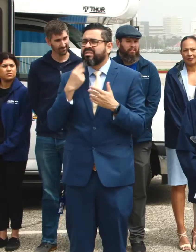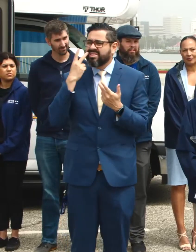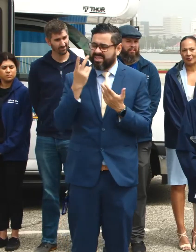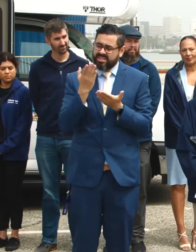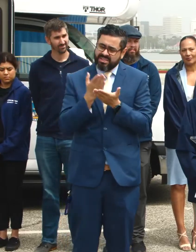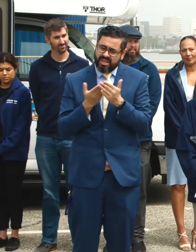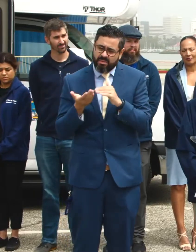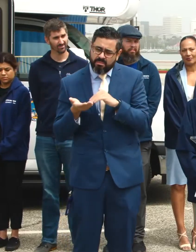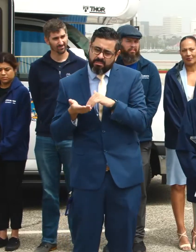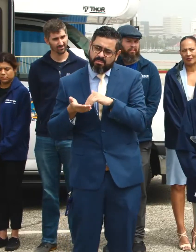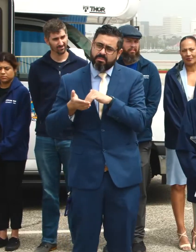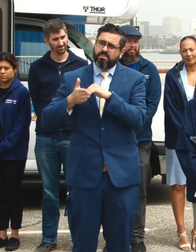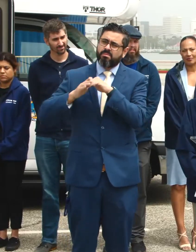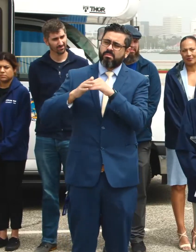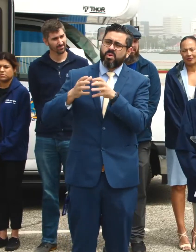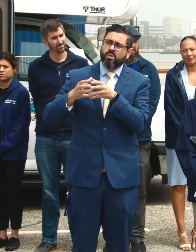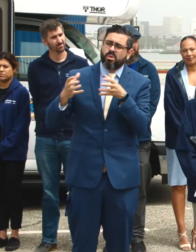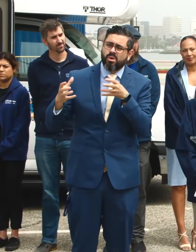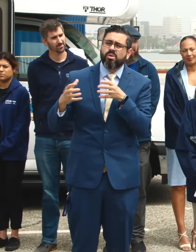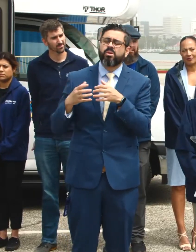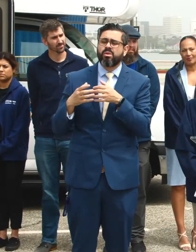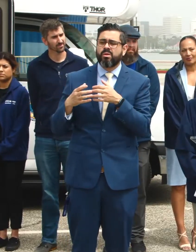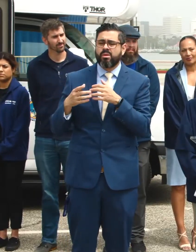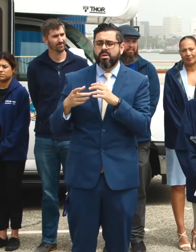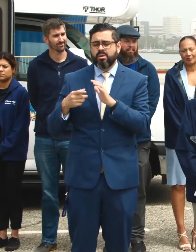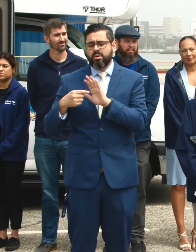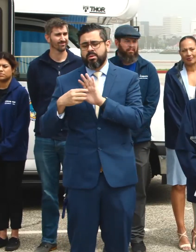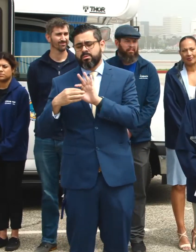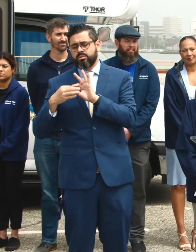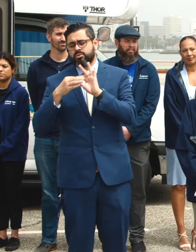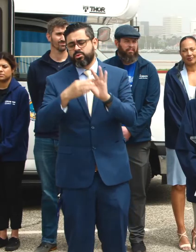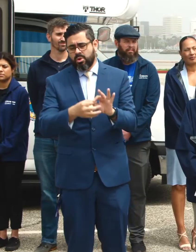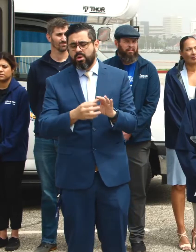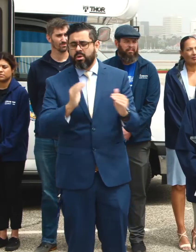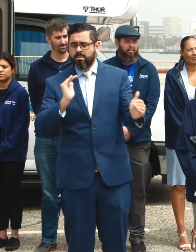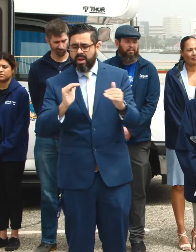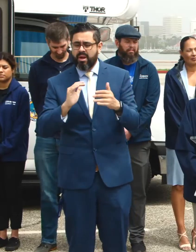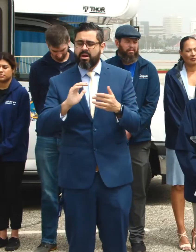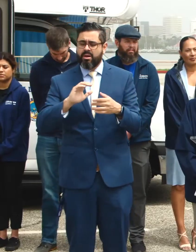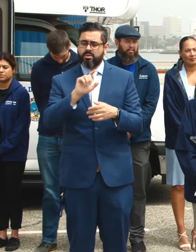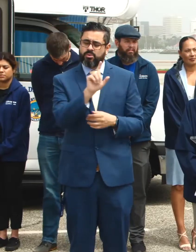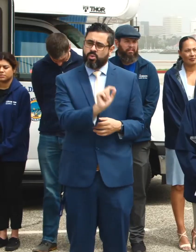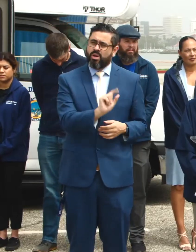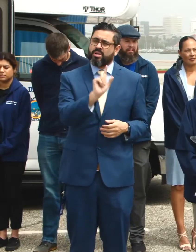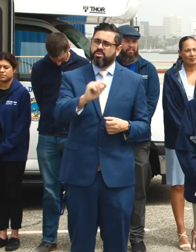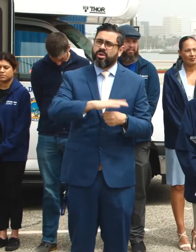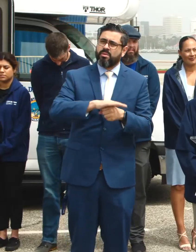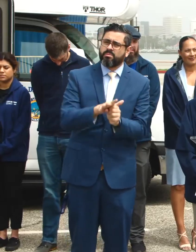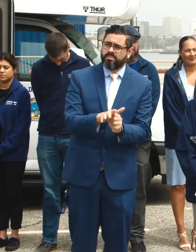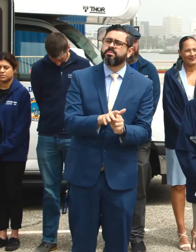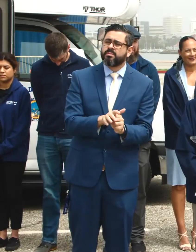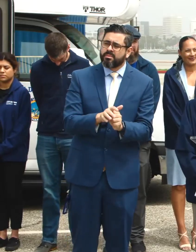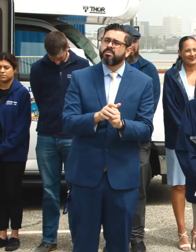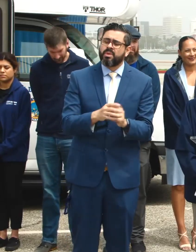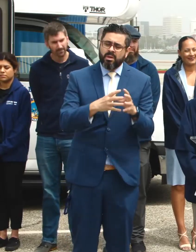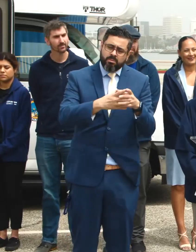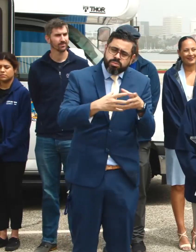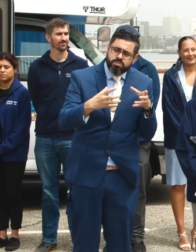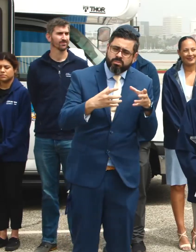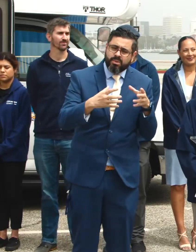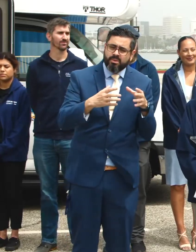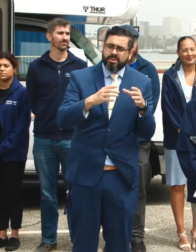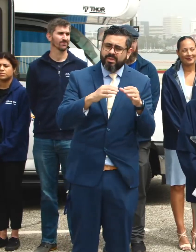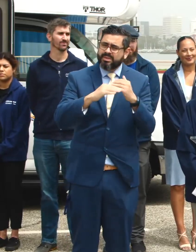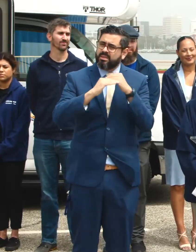of incremental growth, and it reflects more so the levels prior to the pandemic. So that's a good thing. That means it's beginning to stabilize